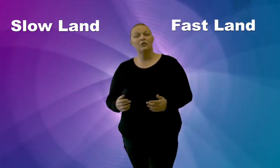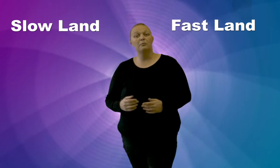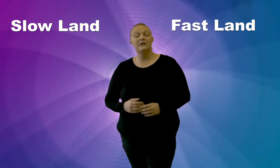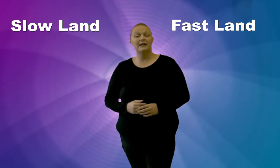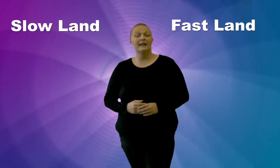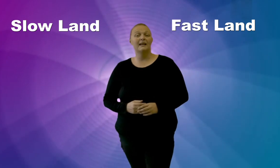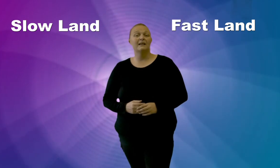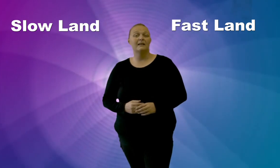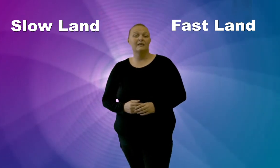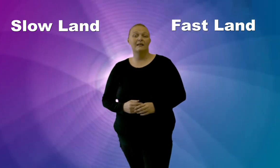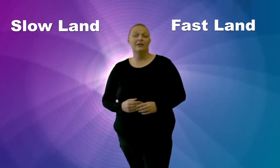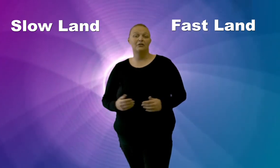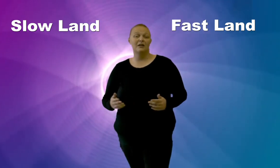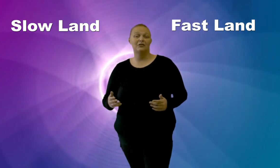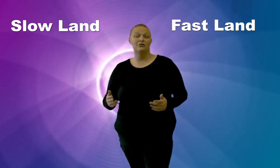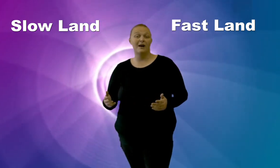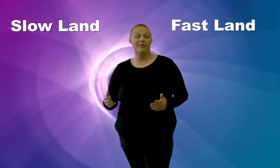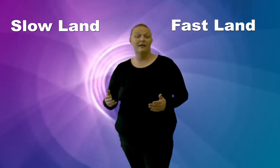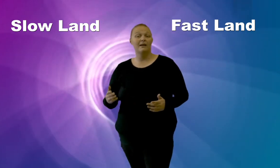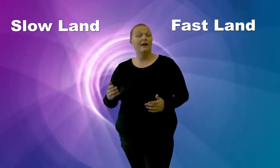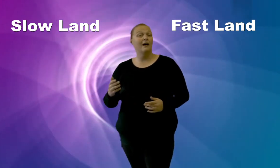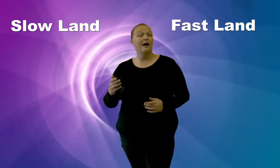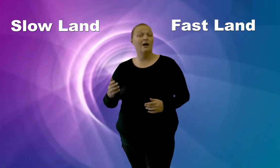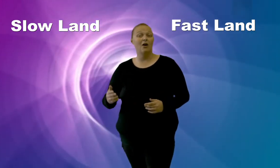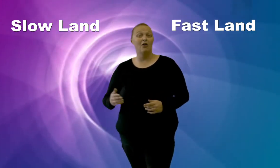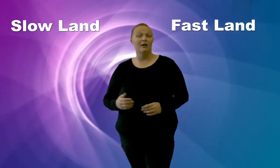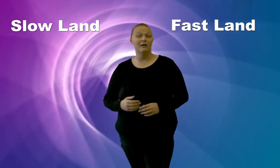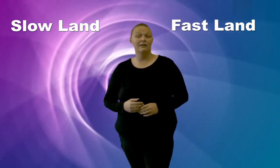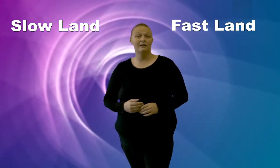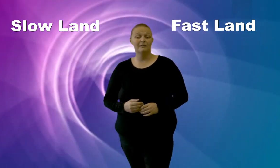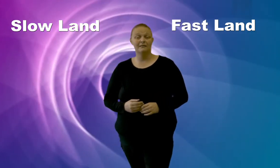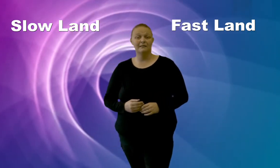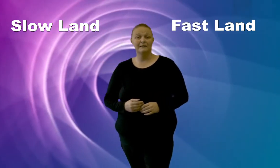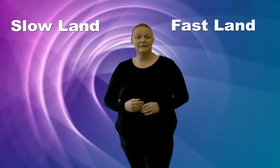you pretend like he or she is driving a car?